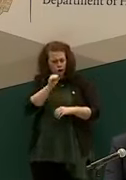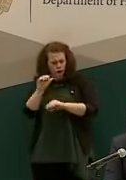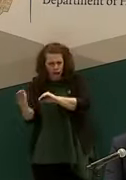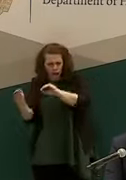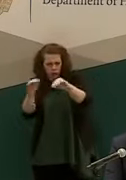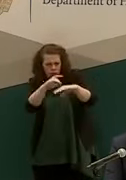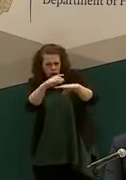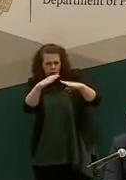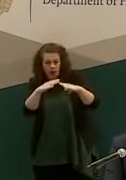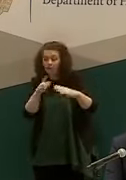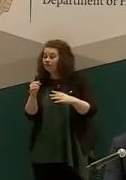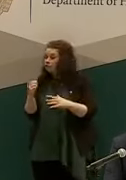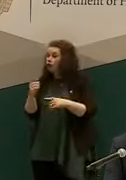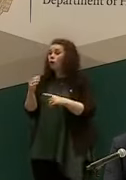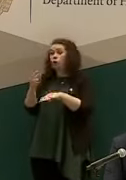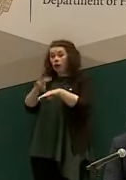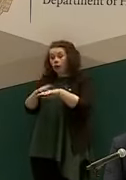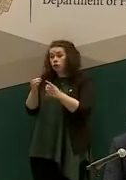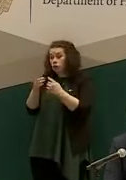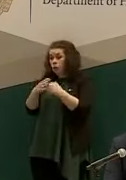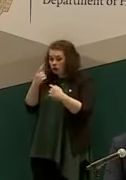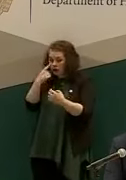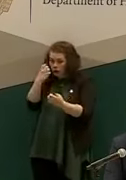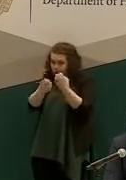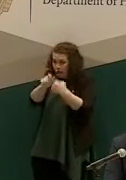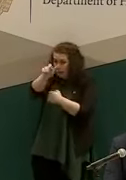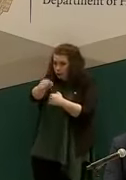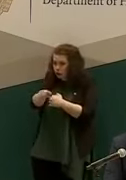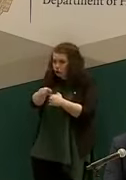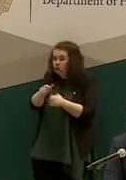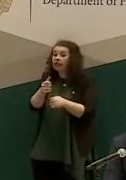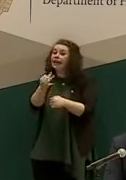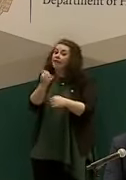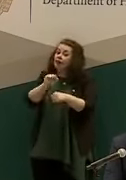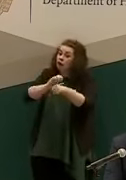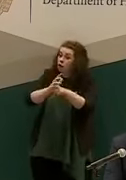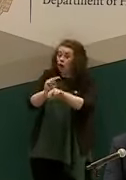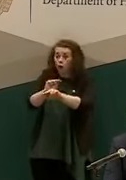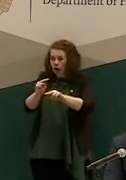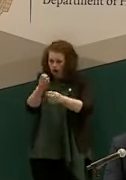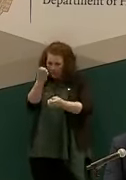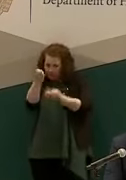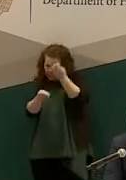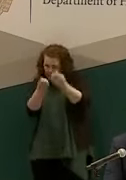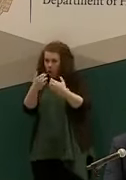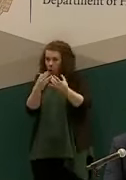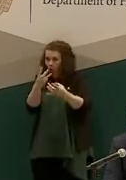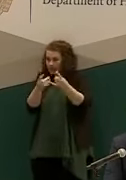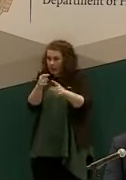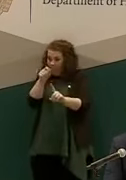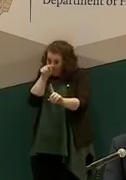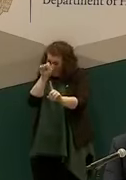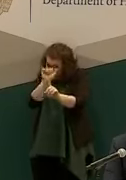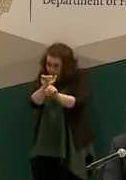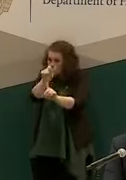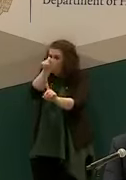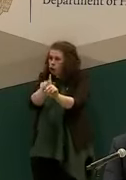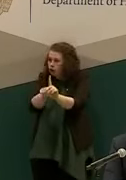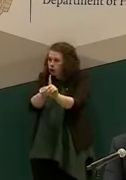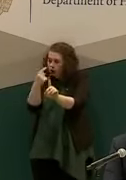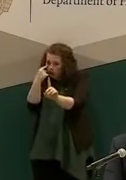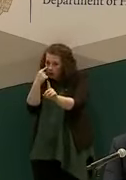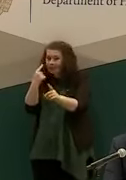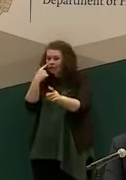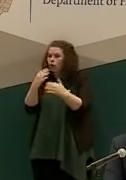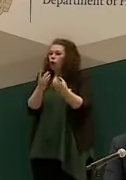Each case, as would be the case in COVID or not COVID, was judged on its clinical merits and judged on what was clinically appropriate for the